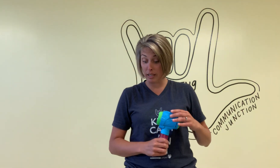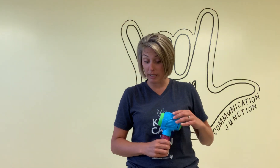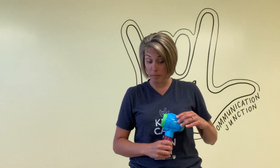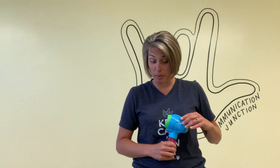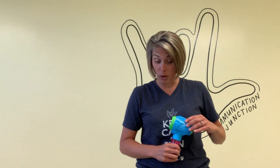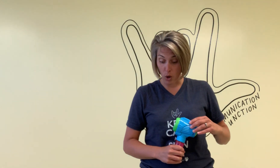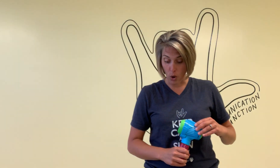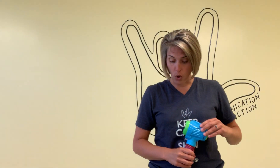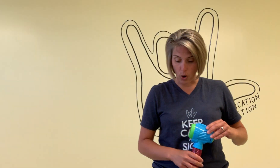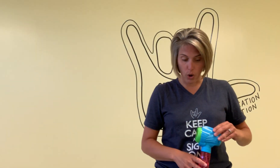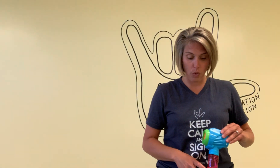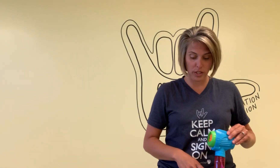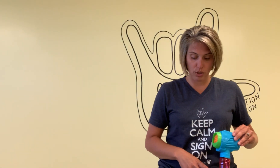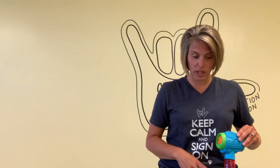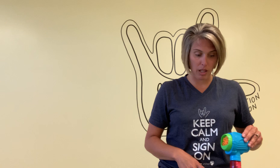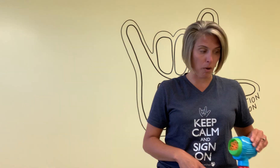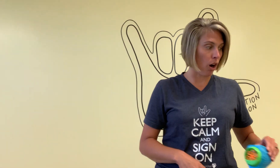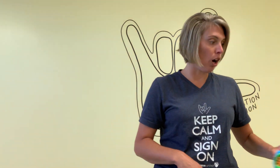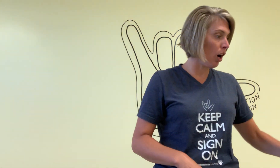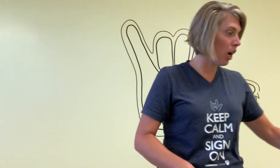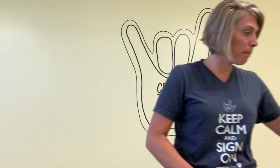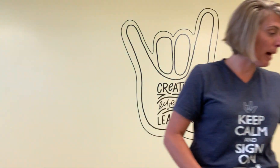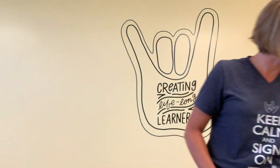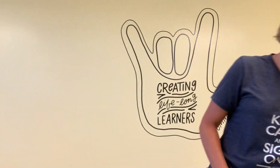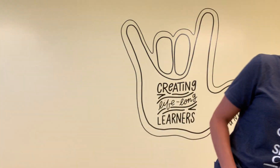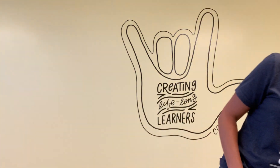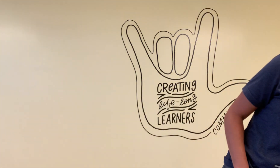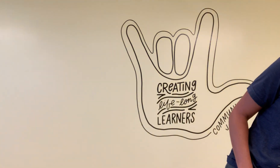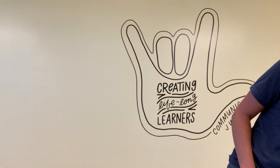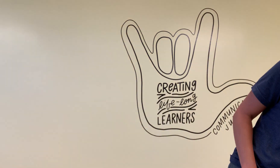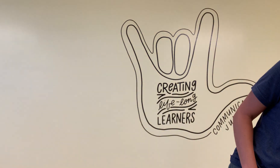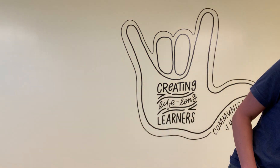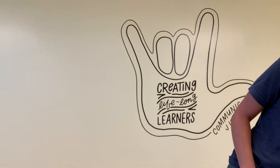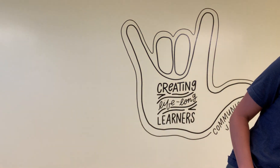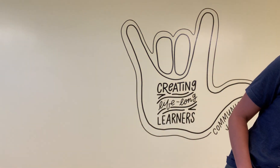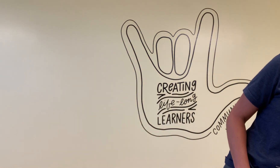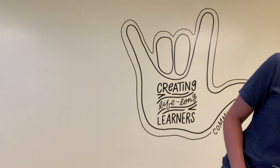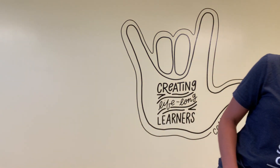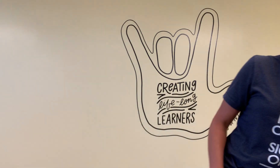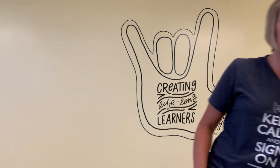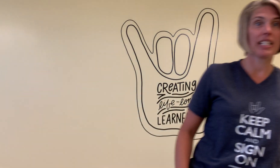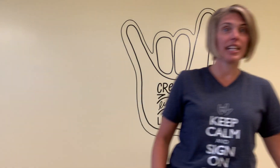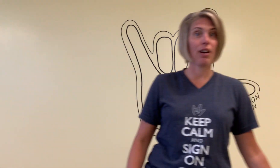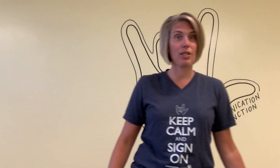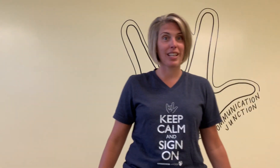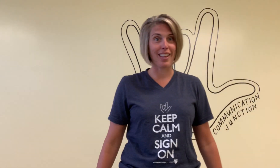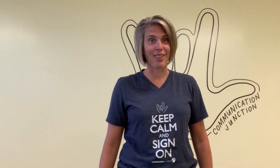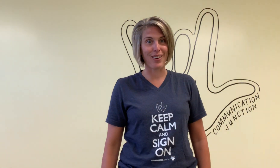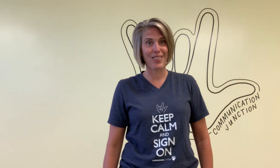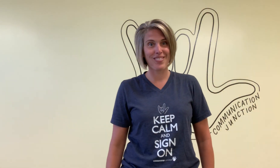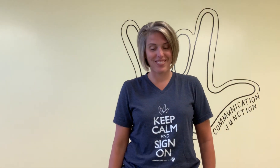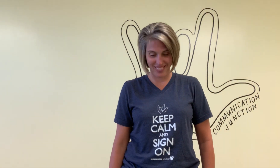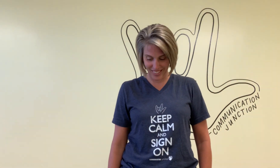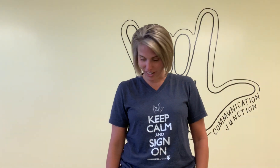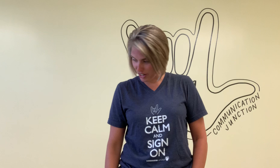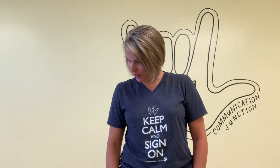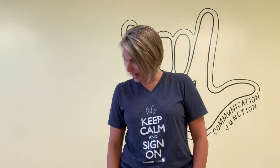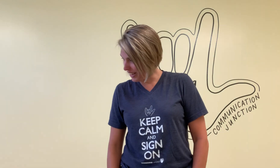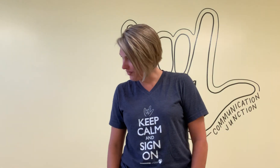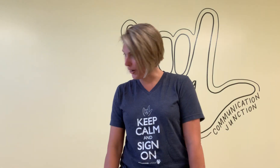pop. Oh, once you get them all popped, let's get ready to sit down together. Are you ready? All